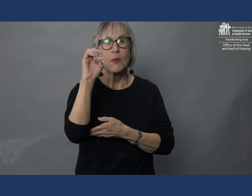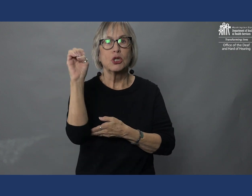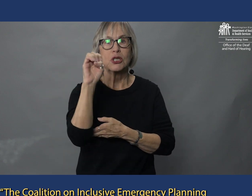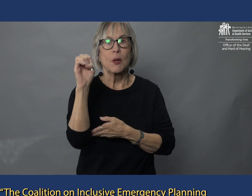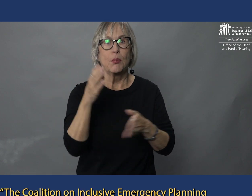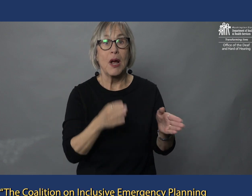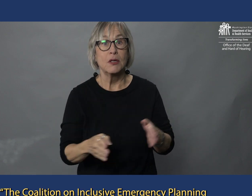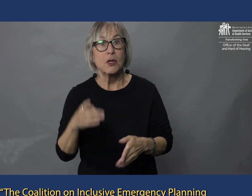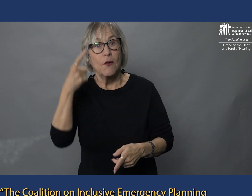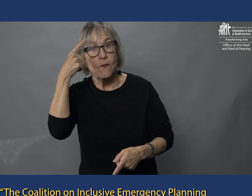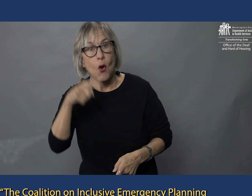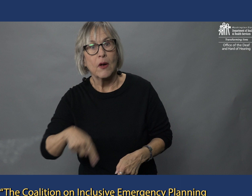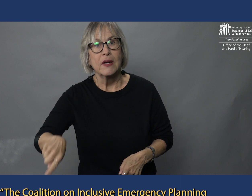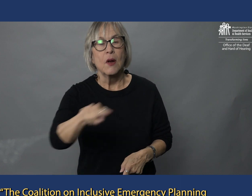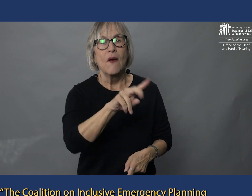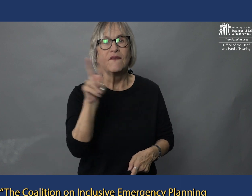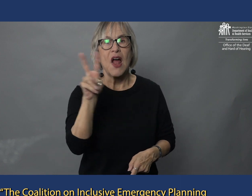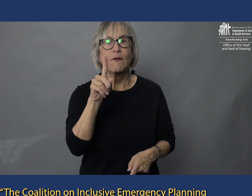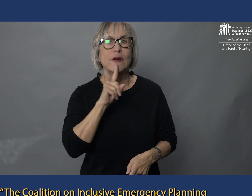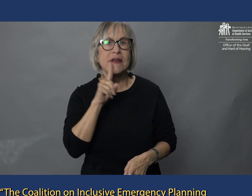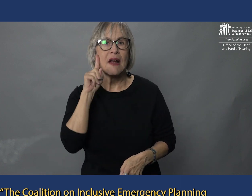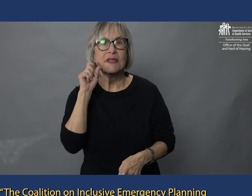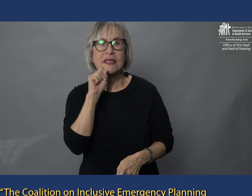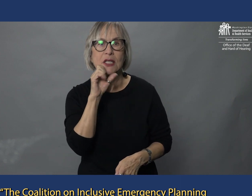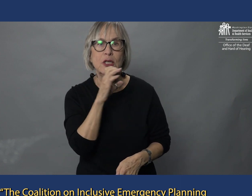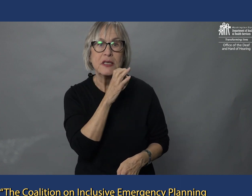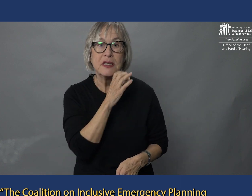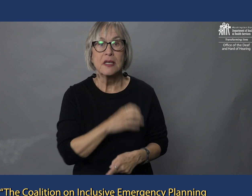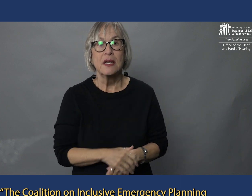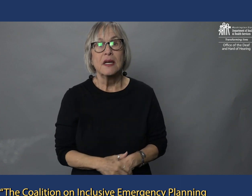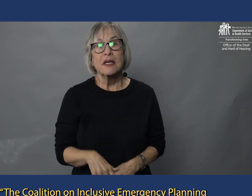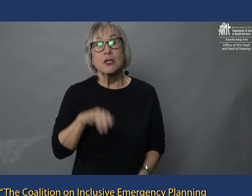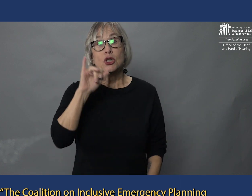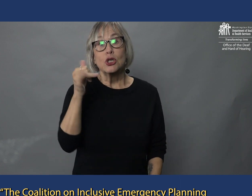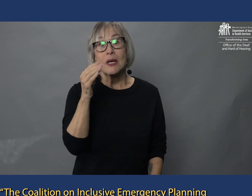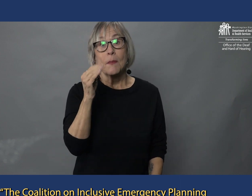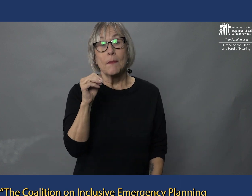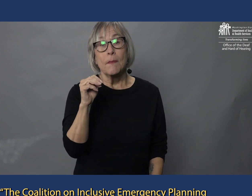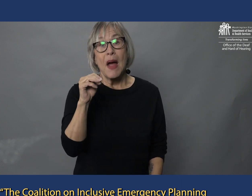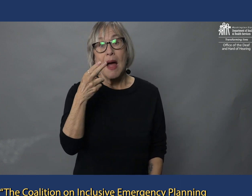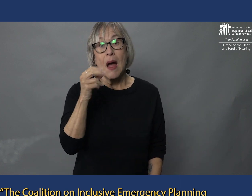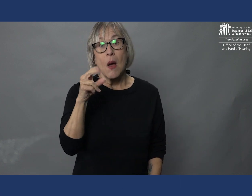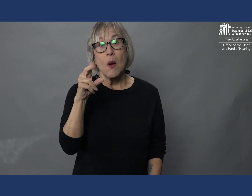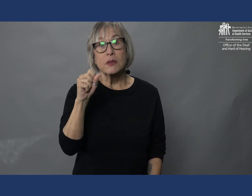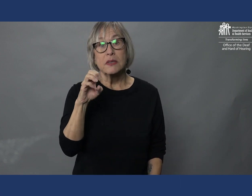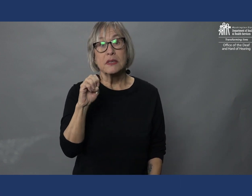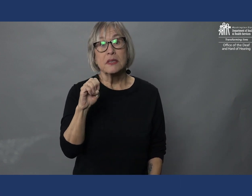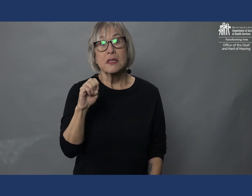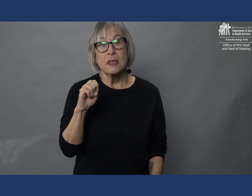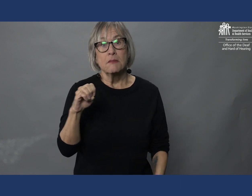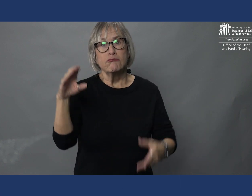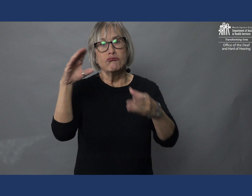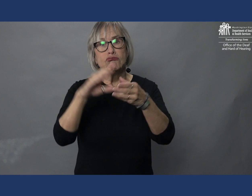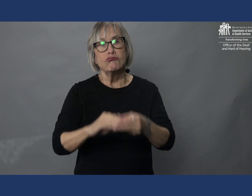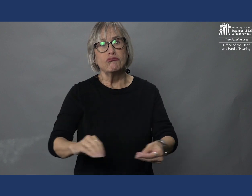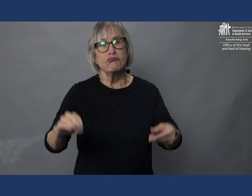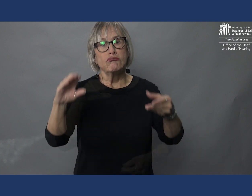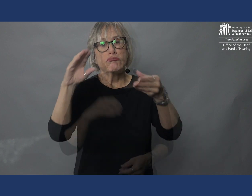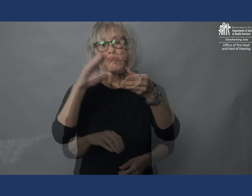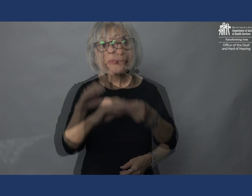The Coalition on Inclusive Emergency Planning, CIEP, is pleased to partner with ODHH on this vital project, says Jim